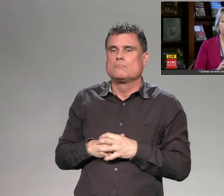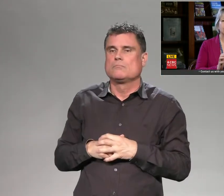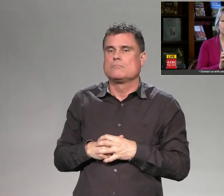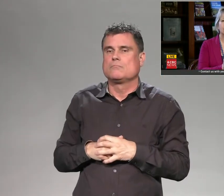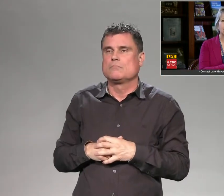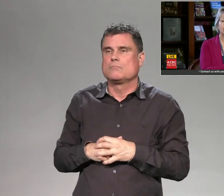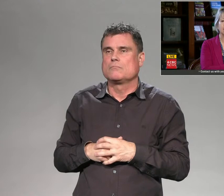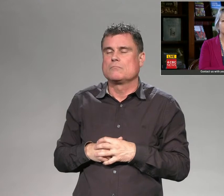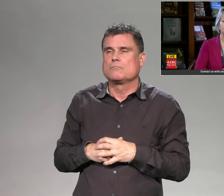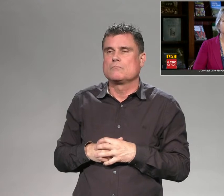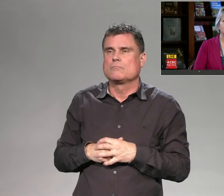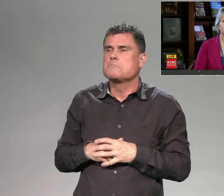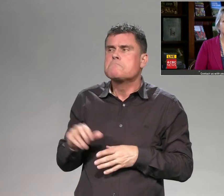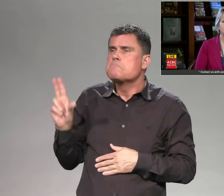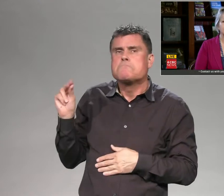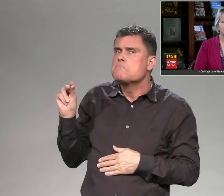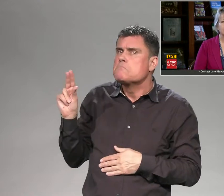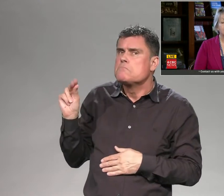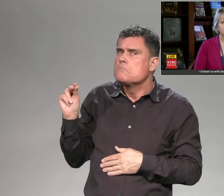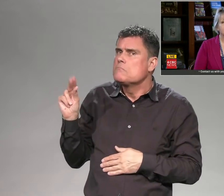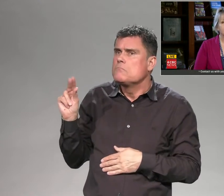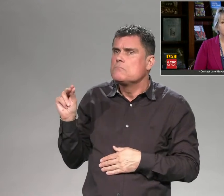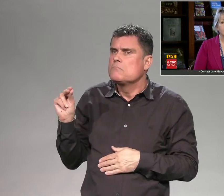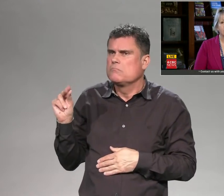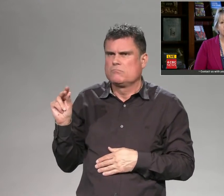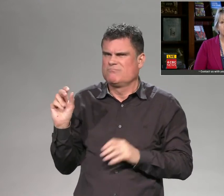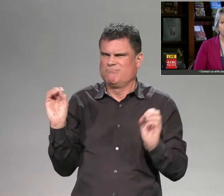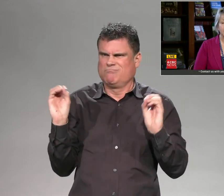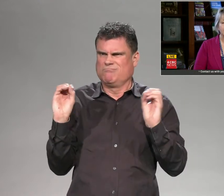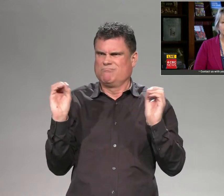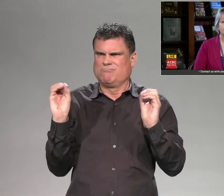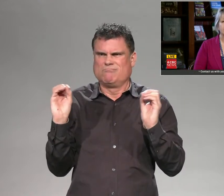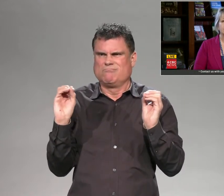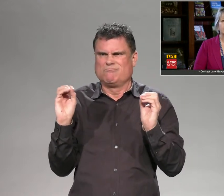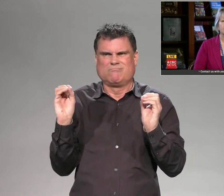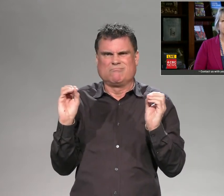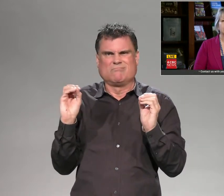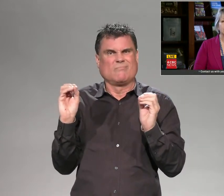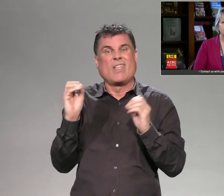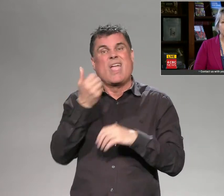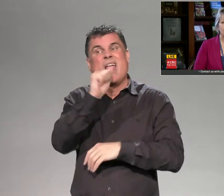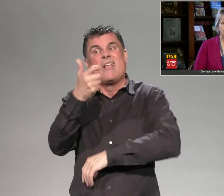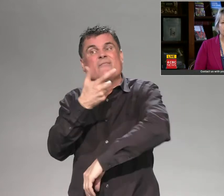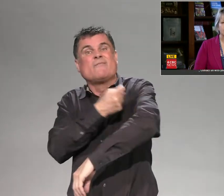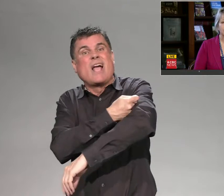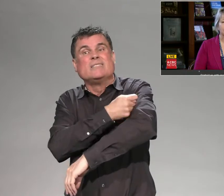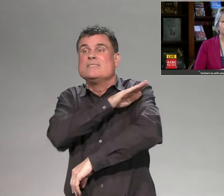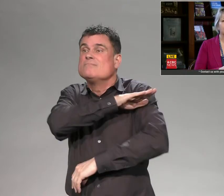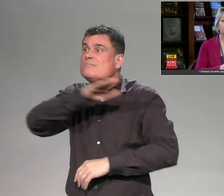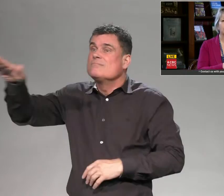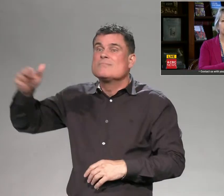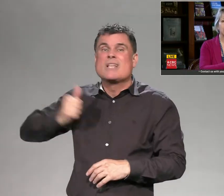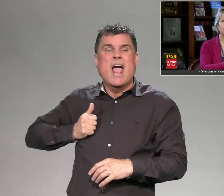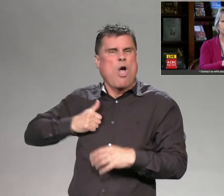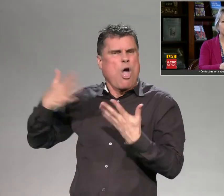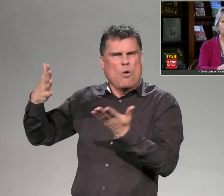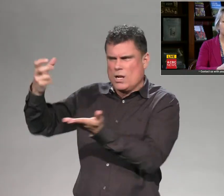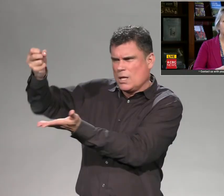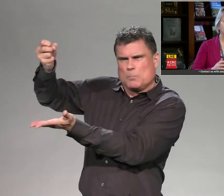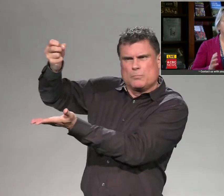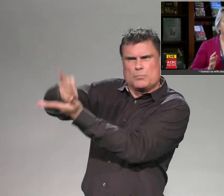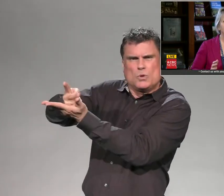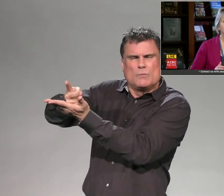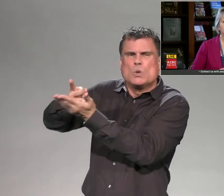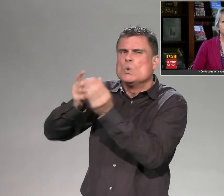concerns about a cell line that was developed in the early 80s that some vaccines were developed